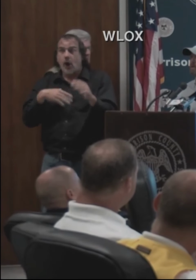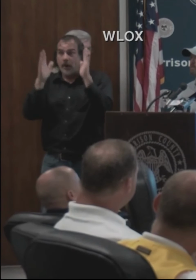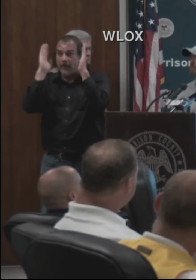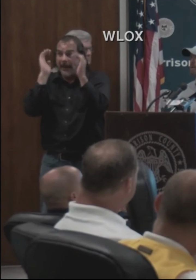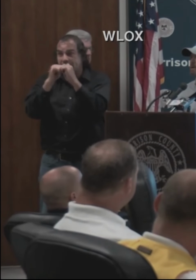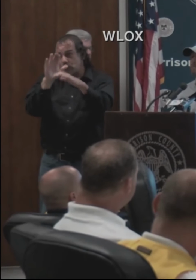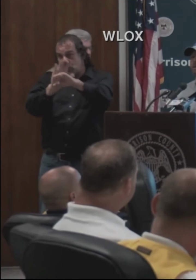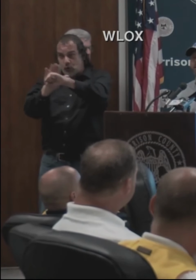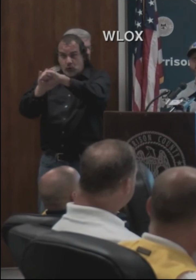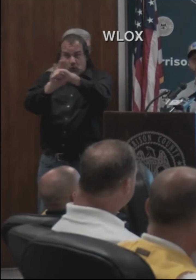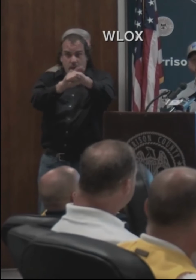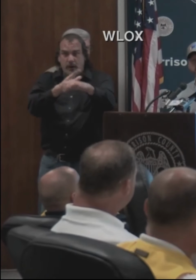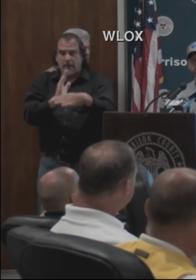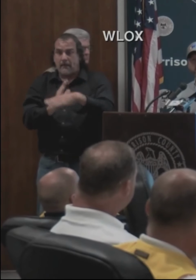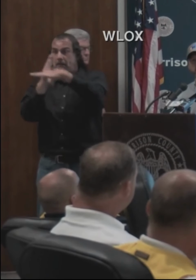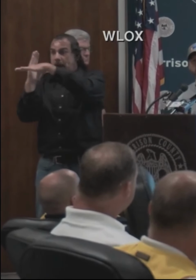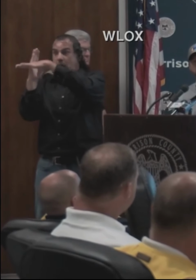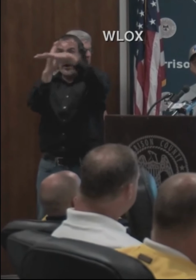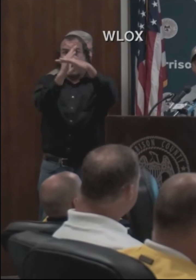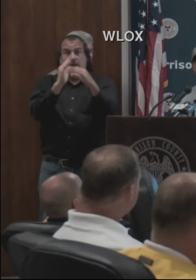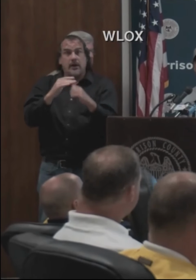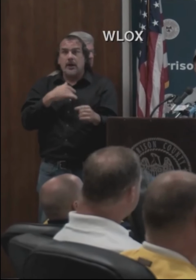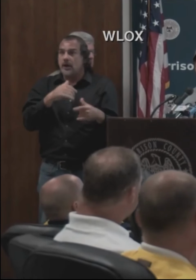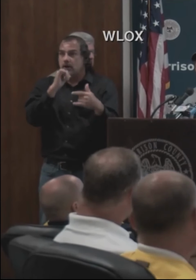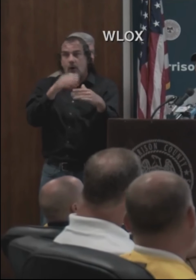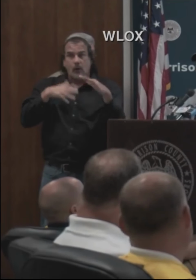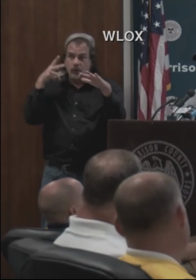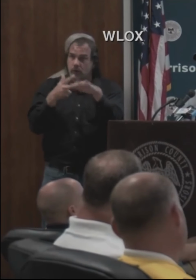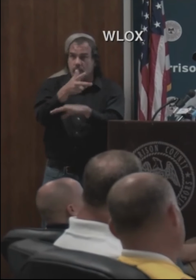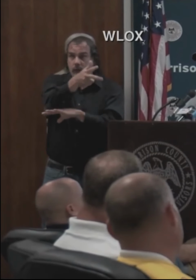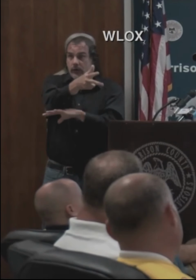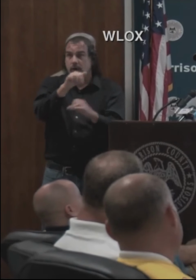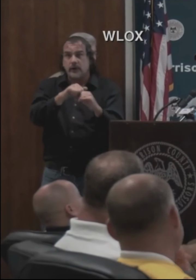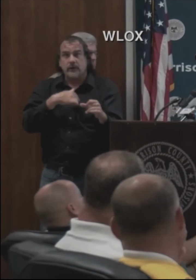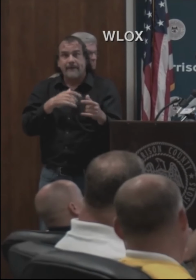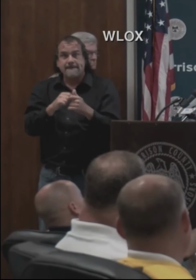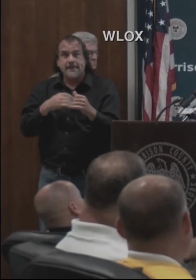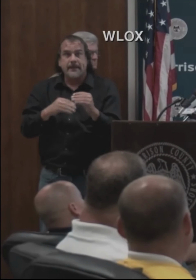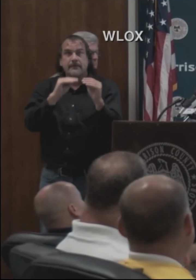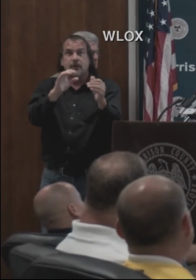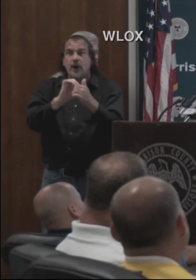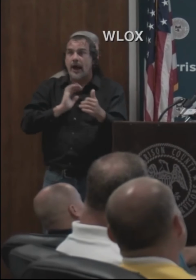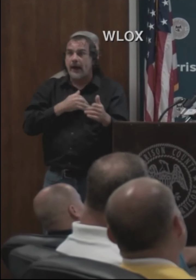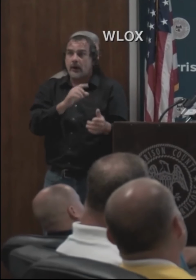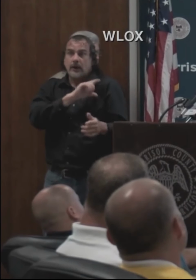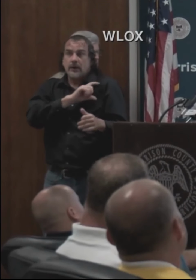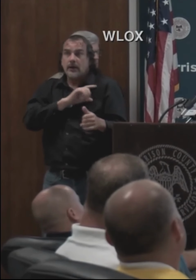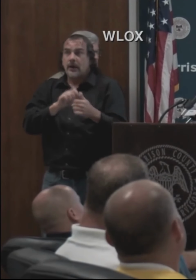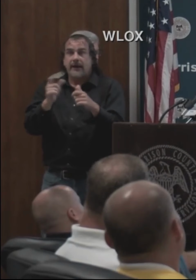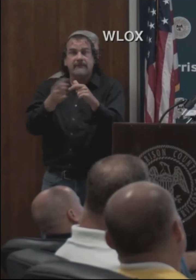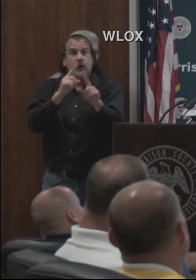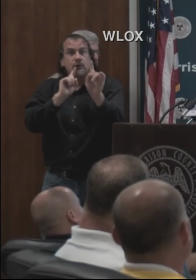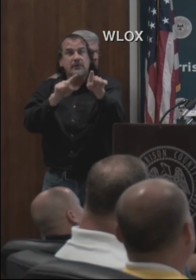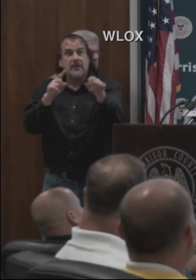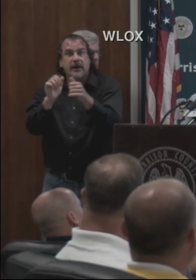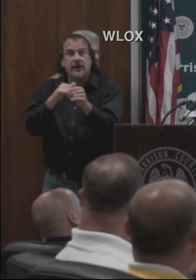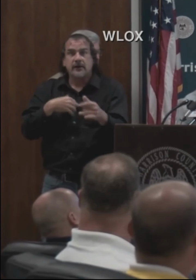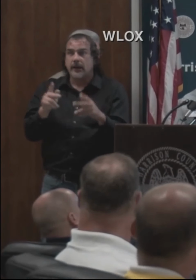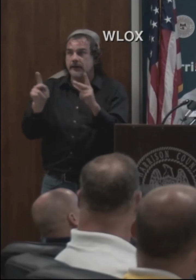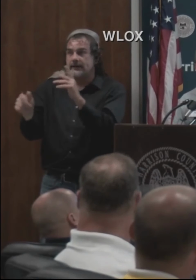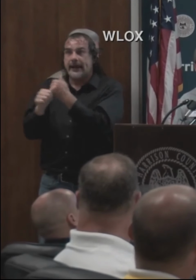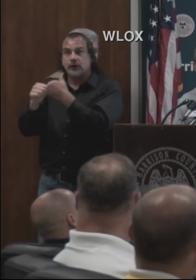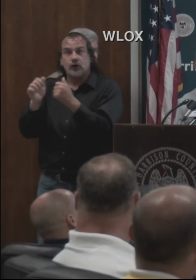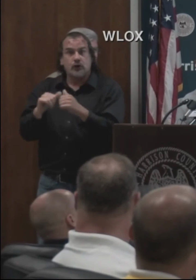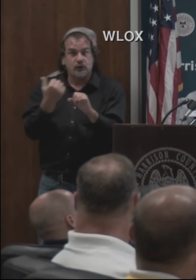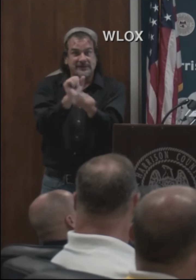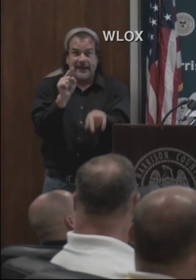warnings. The barriers are put up and warnings are put out to please heed those warnings so that we don't have to put first and emergency responders in peril coming in and removing you from an